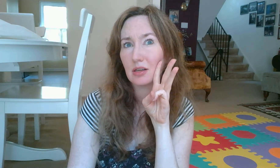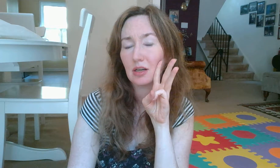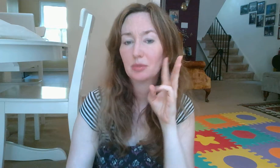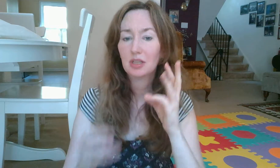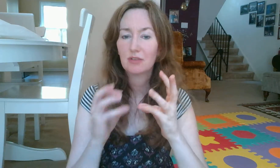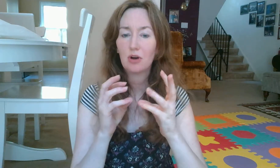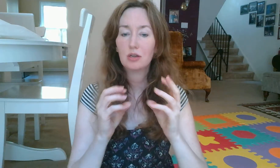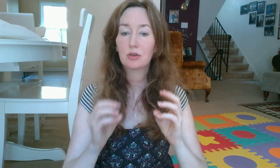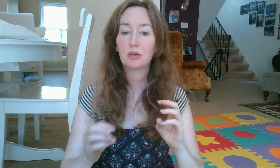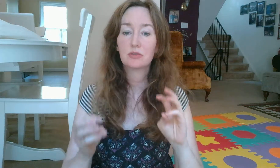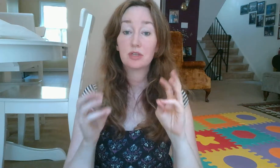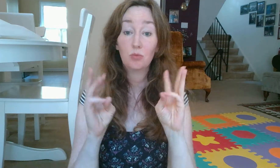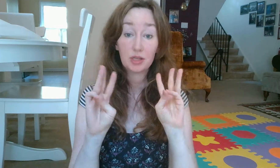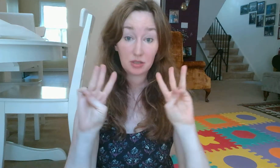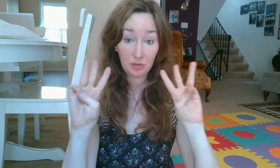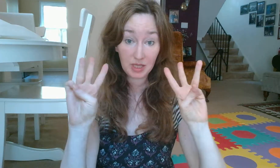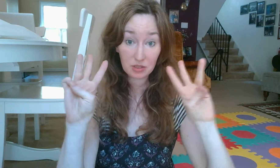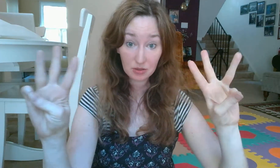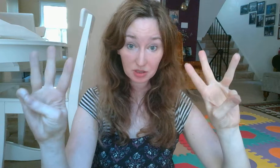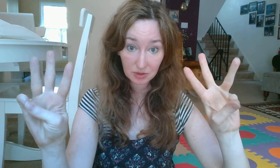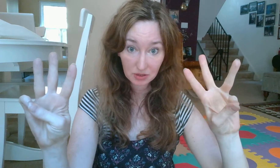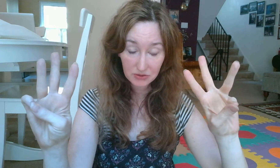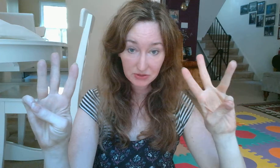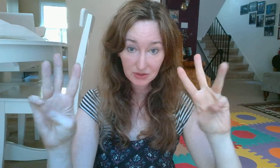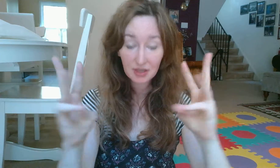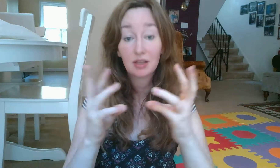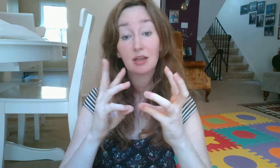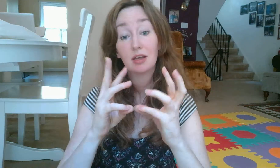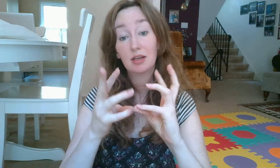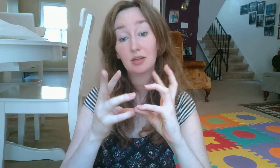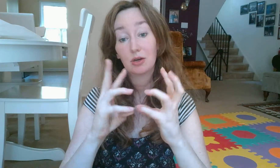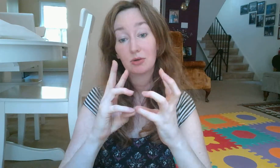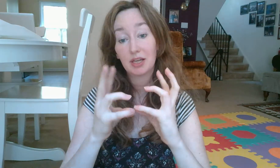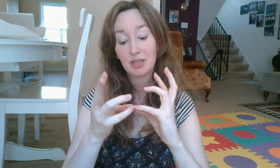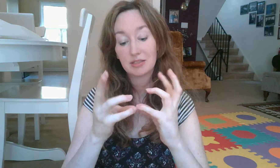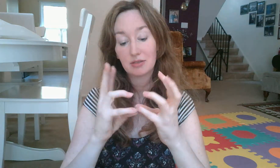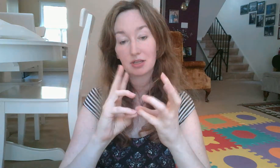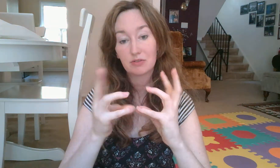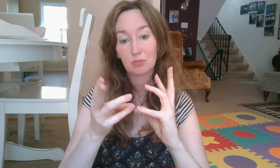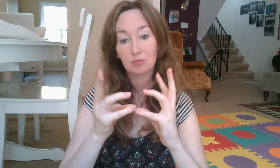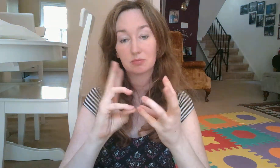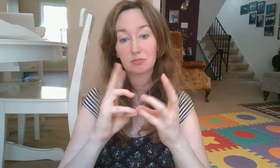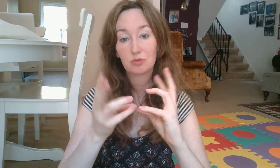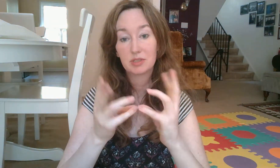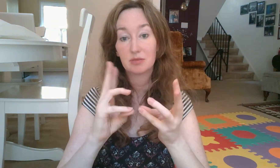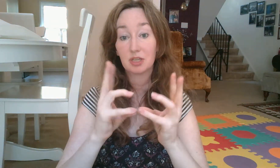I believe you can also say weather. You make 2 W's and you go like this. You kind of twist them